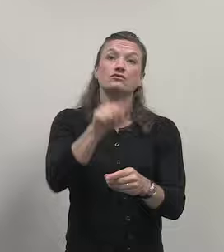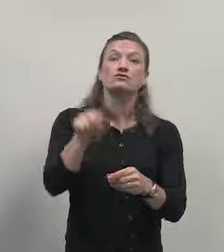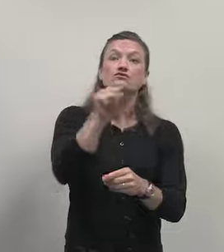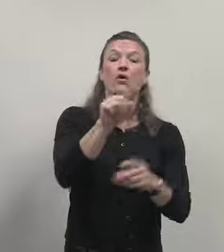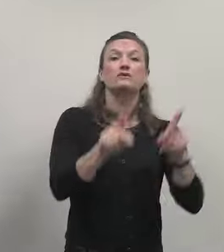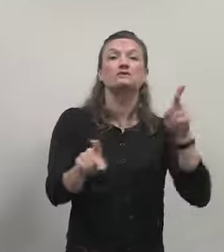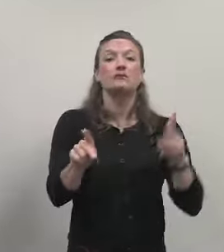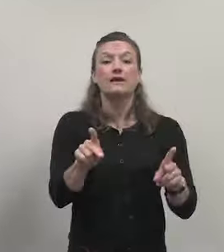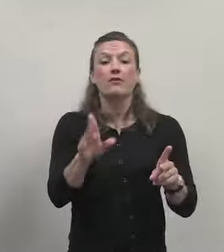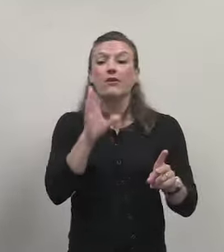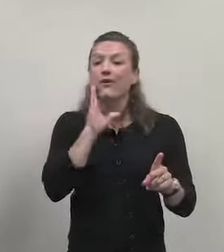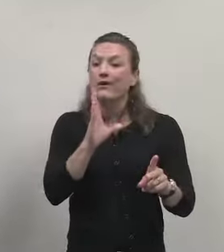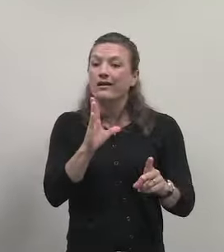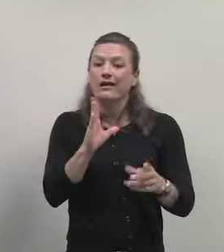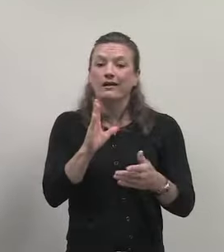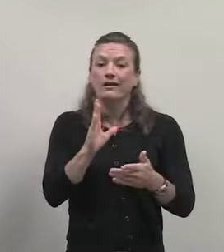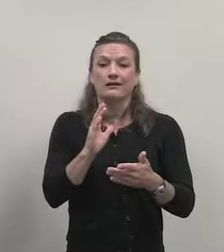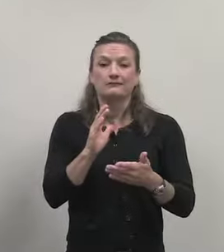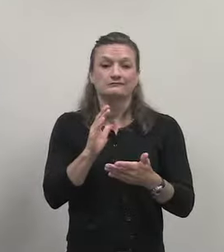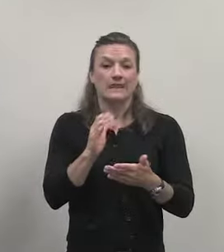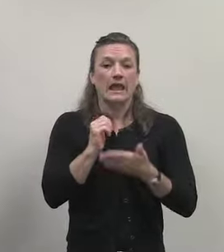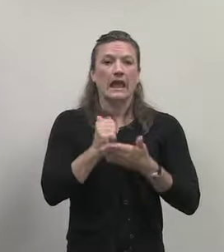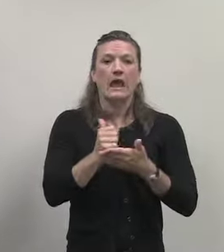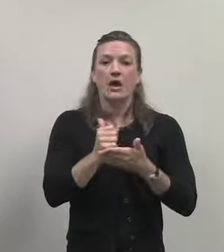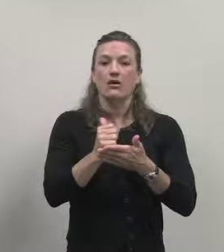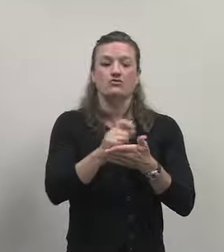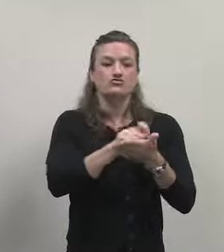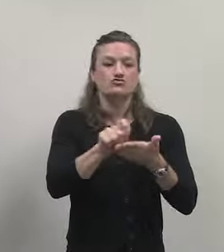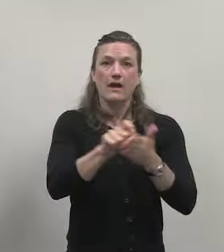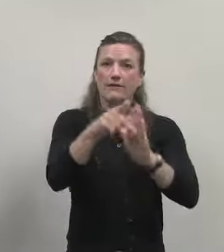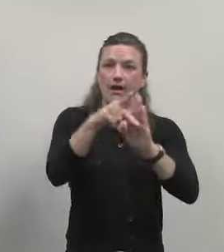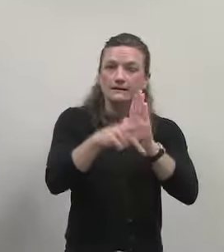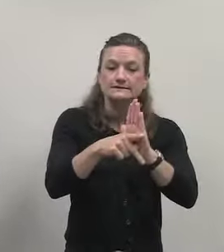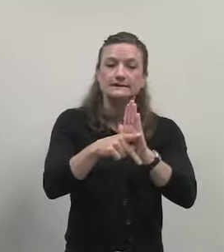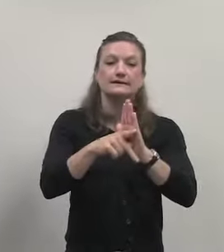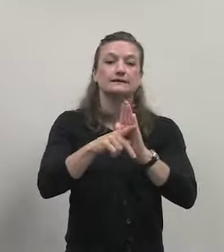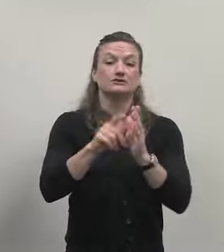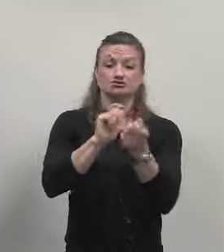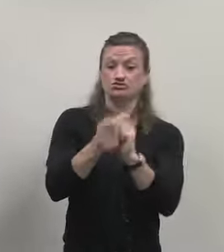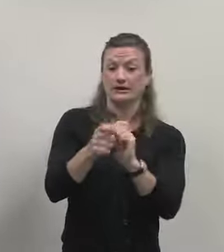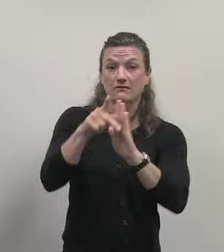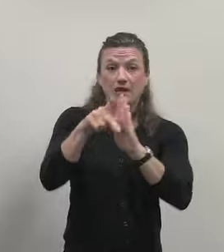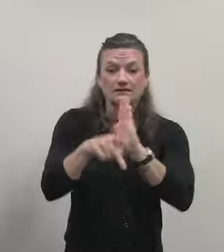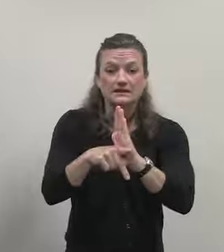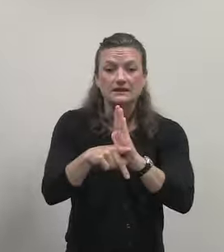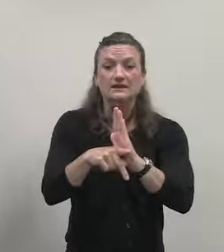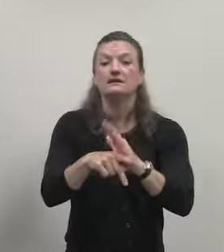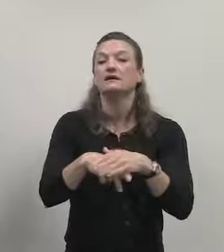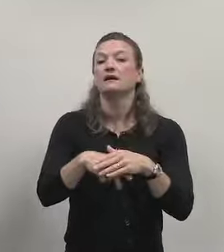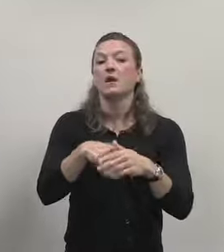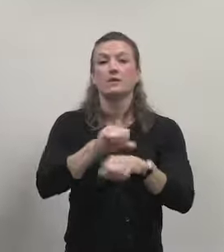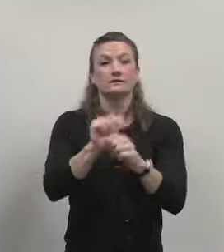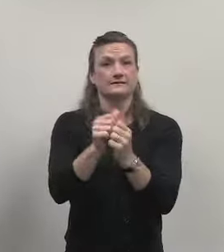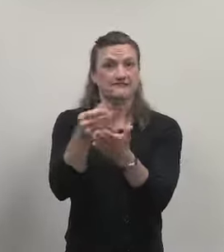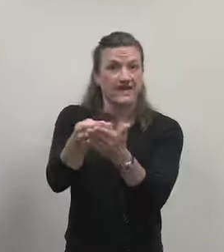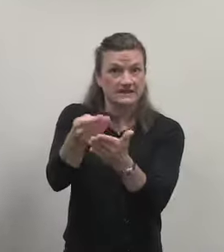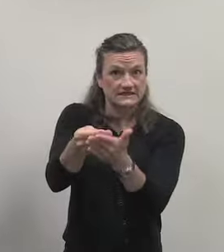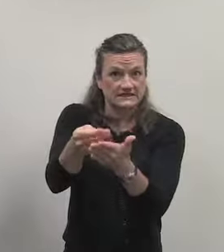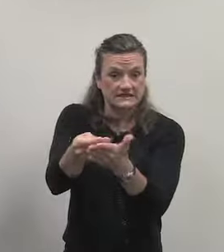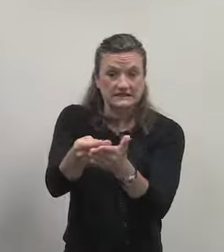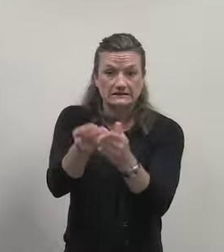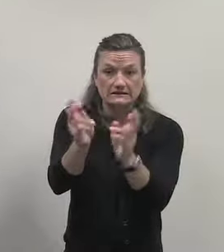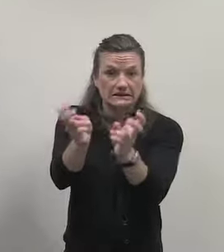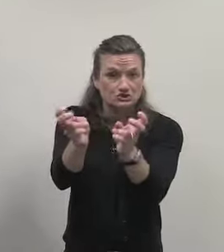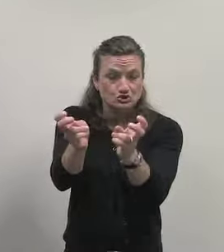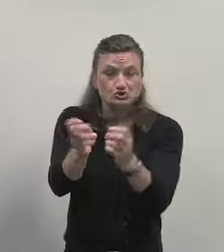folks that can help make policy or change policy. They can also deal with funding issues, that if